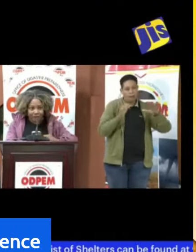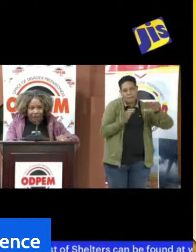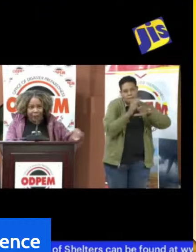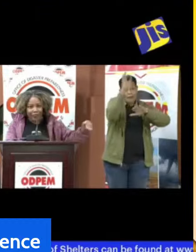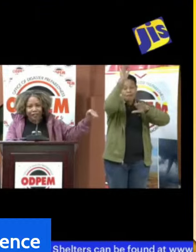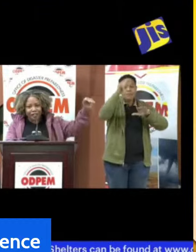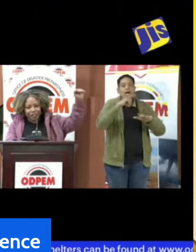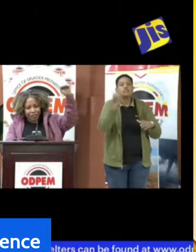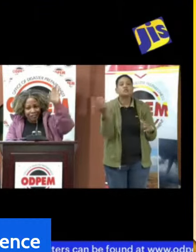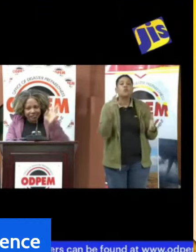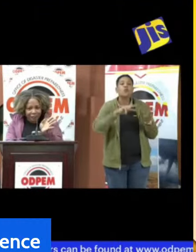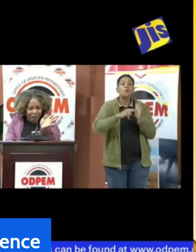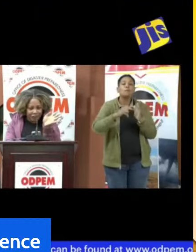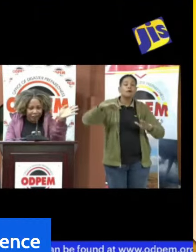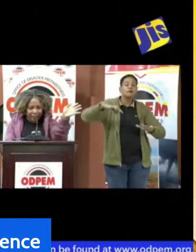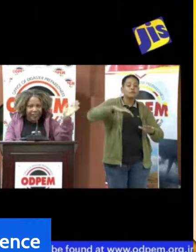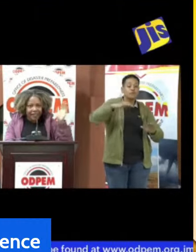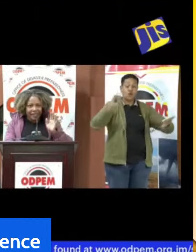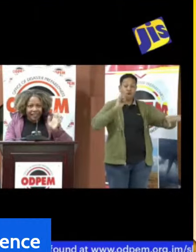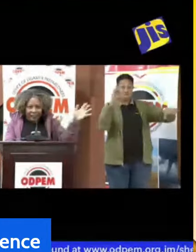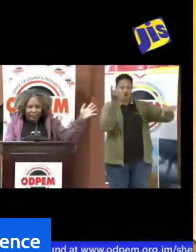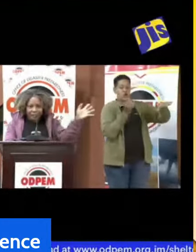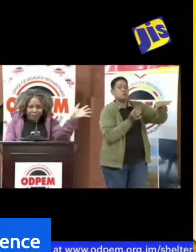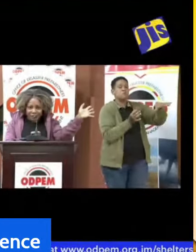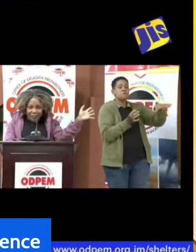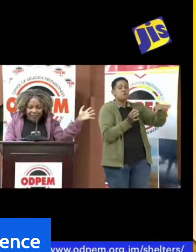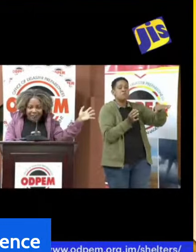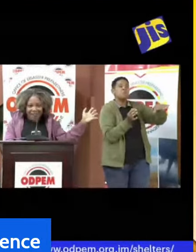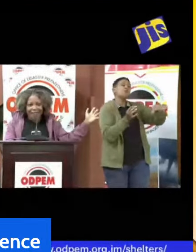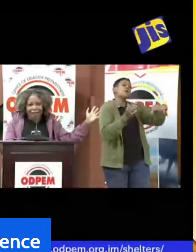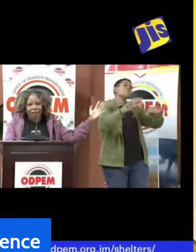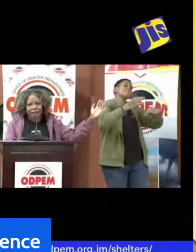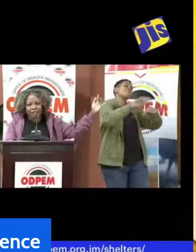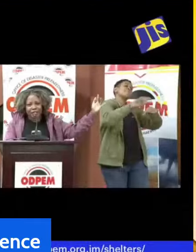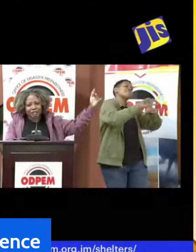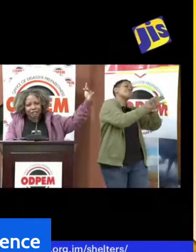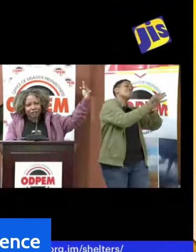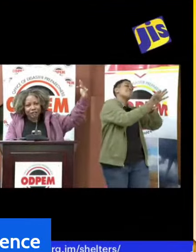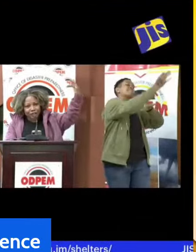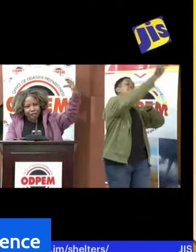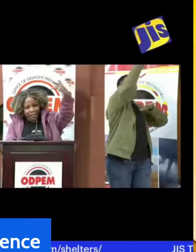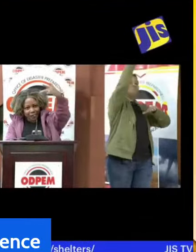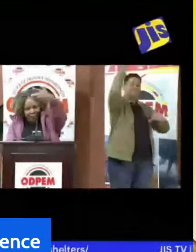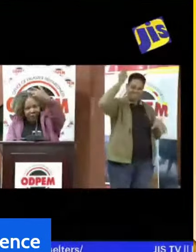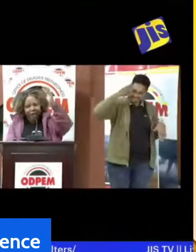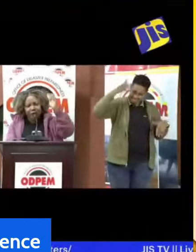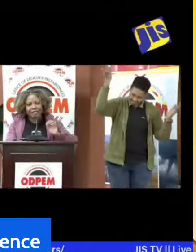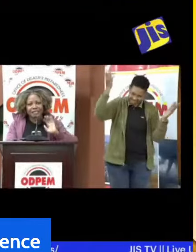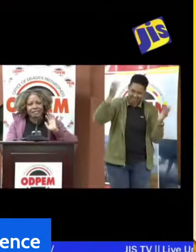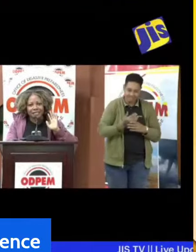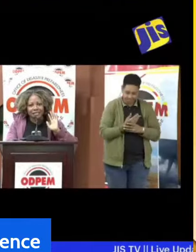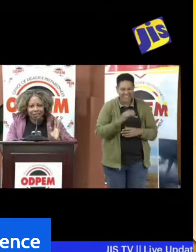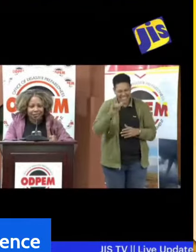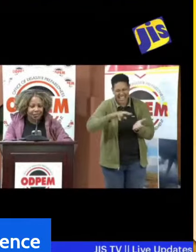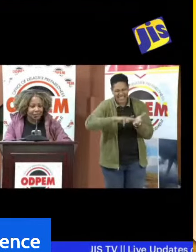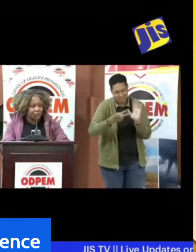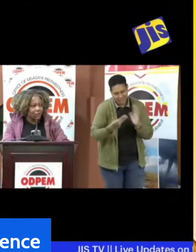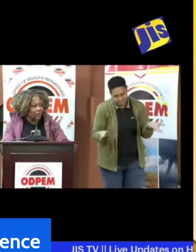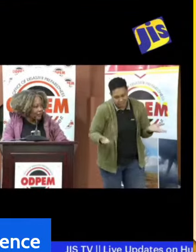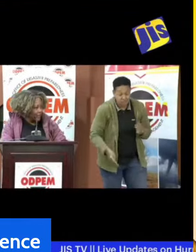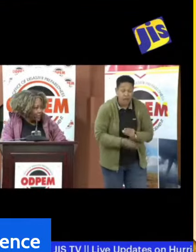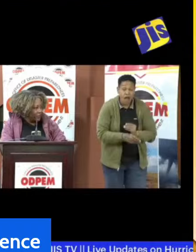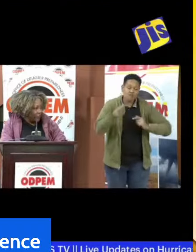what recurvature is. So it was going to the west, but now it's going to turn and go towards the east.